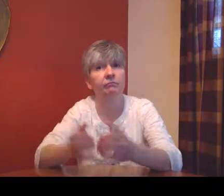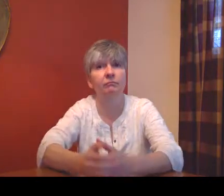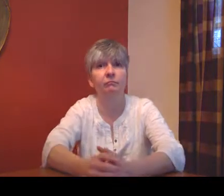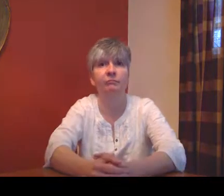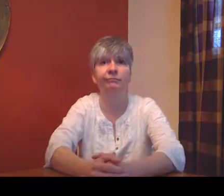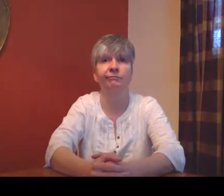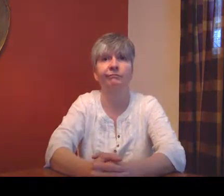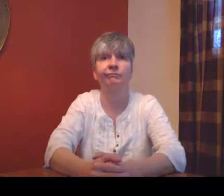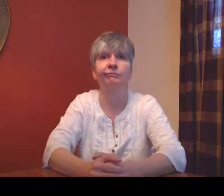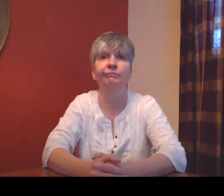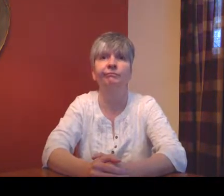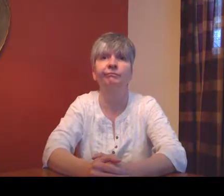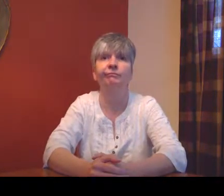I looked, nothing.